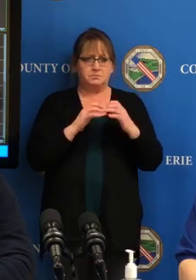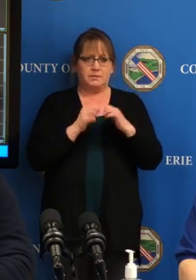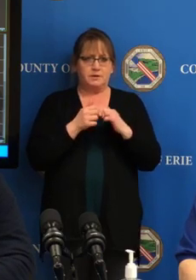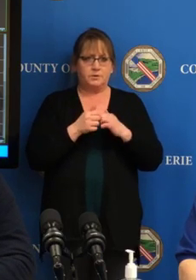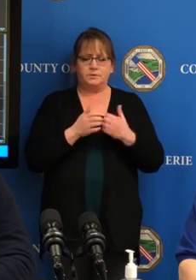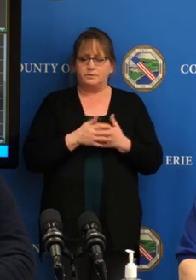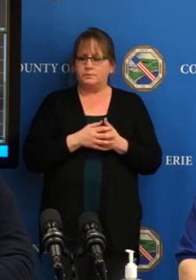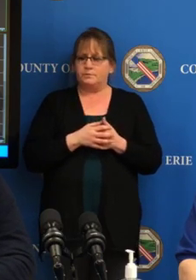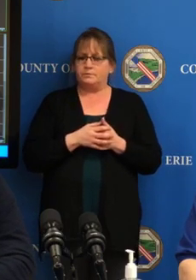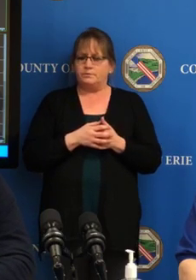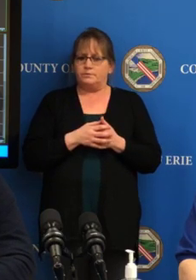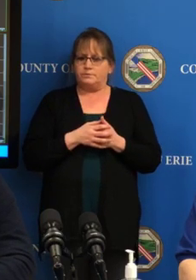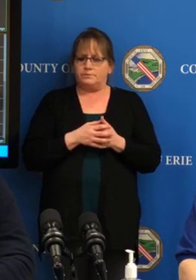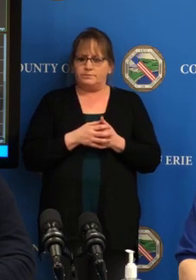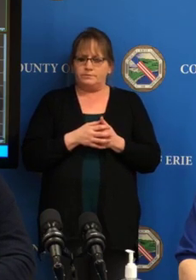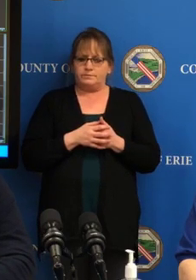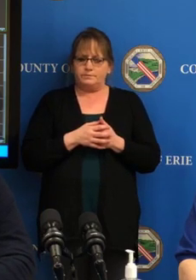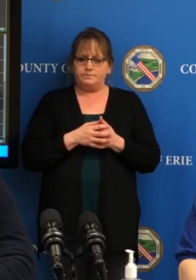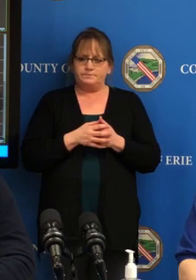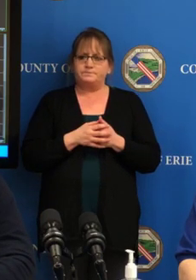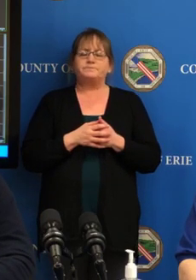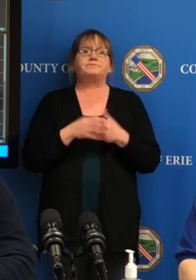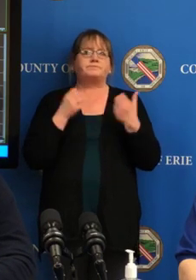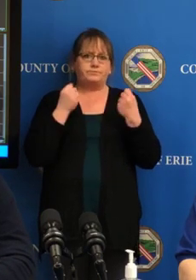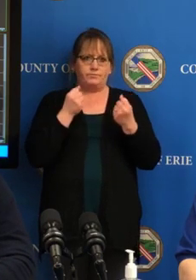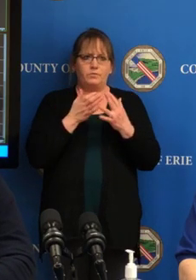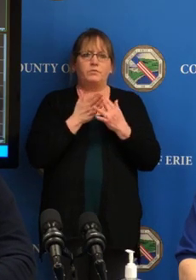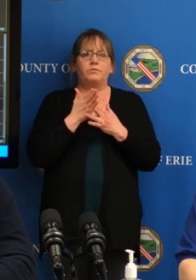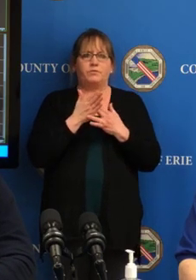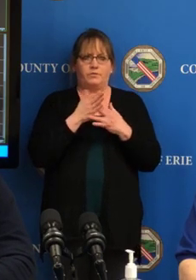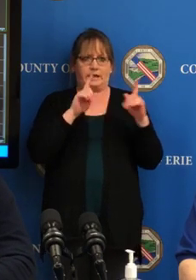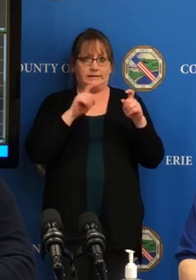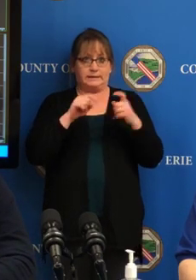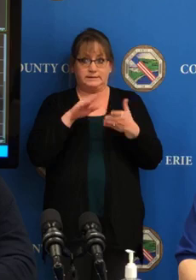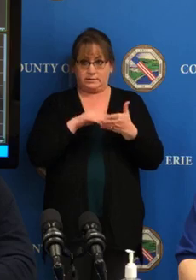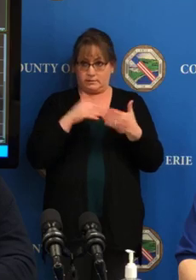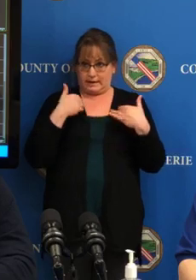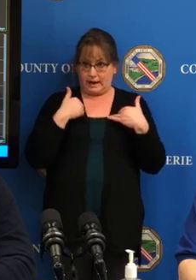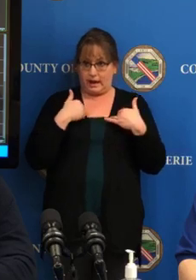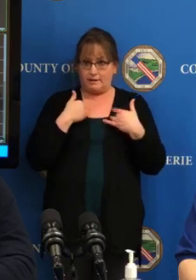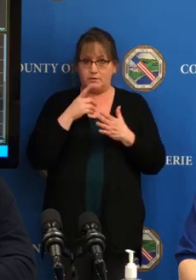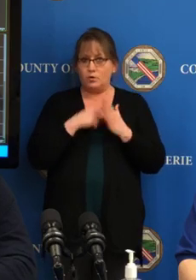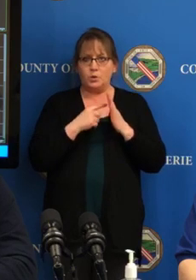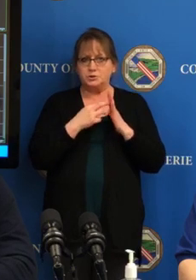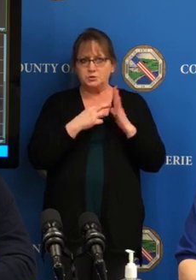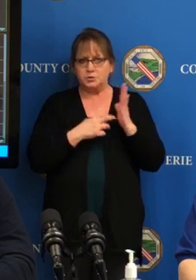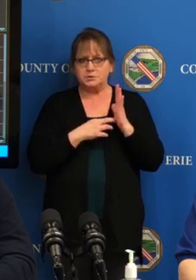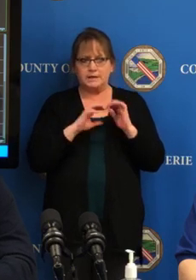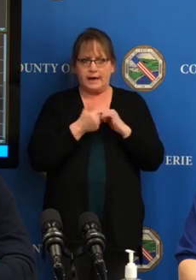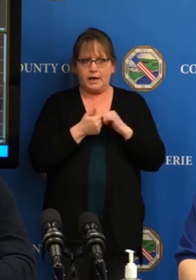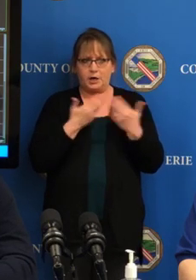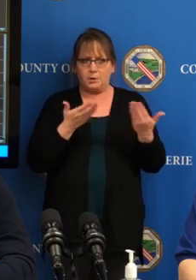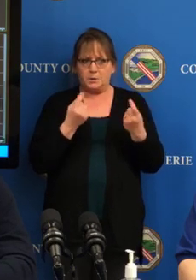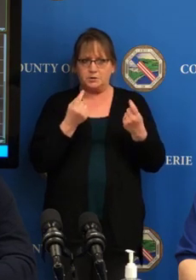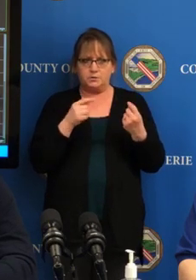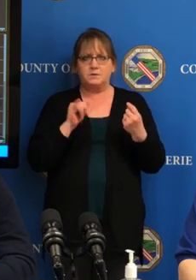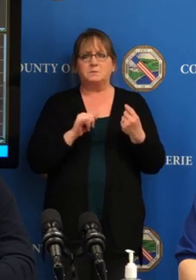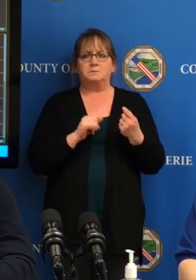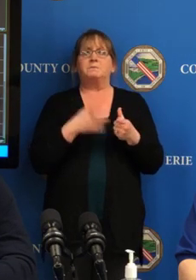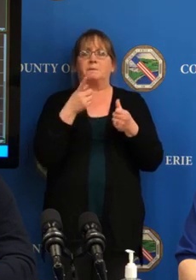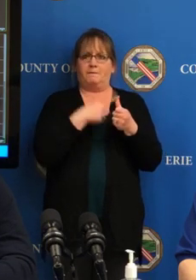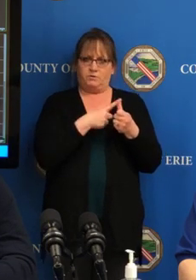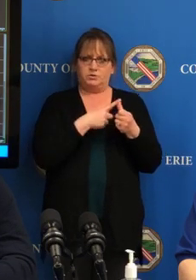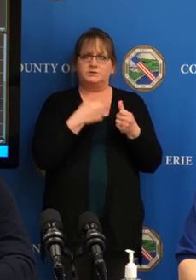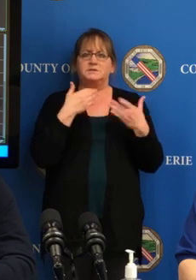one of those locations? The question is in regards to drive-through testing centers. Do we have them? What's the protocol? First, we do have